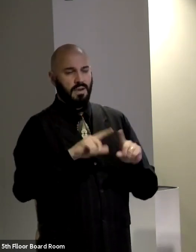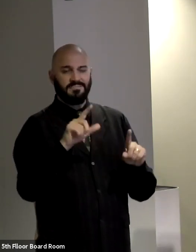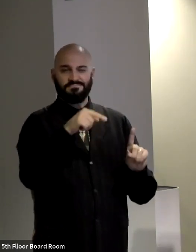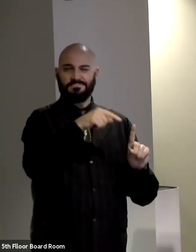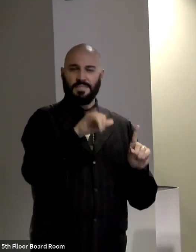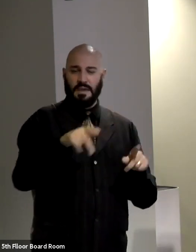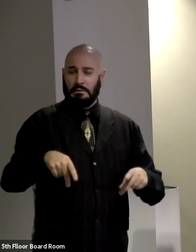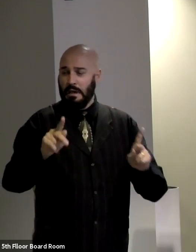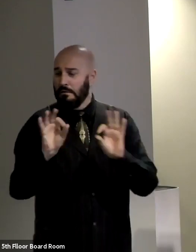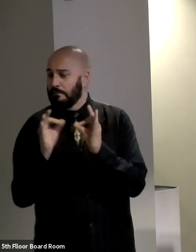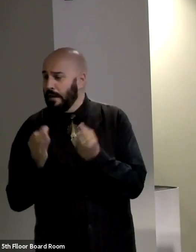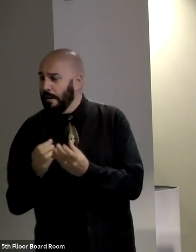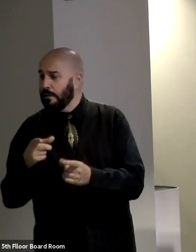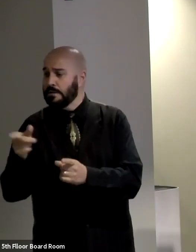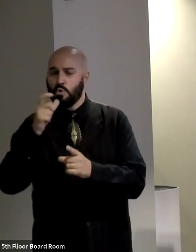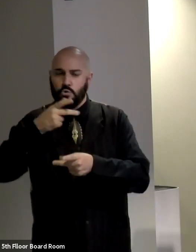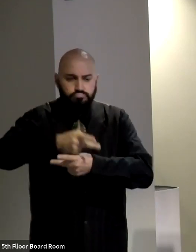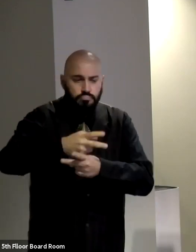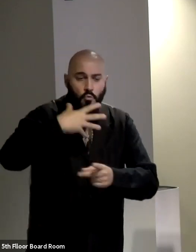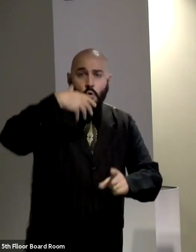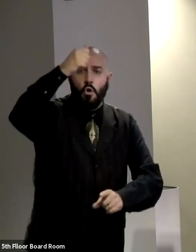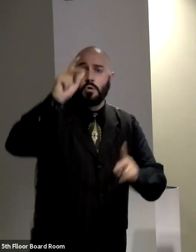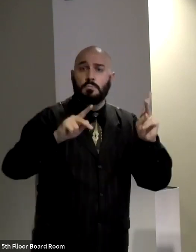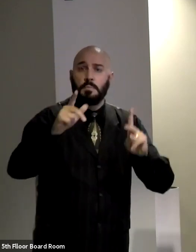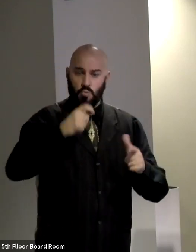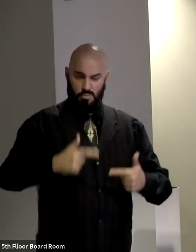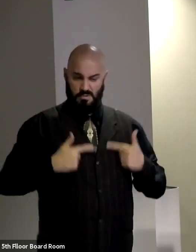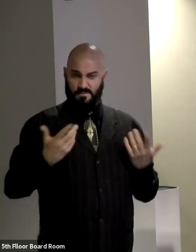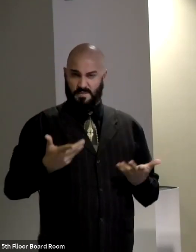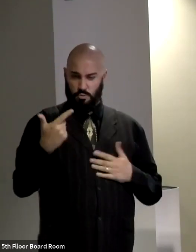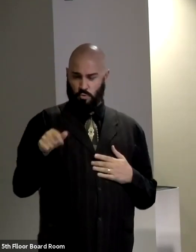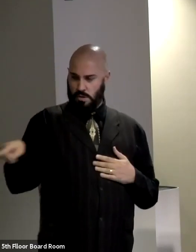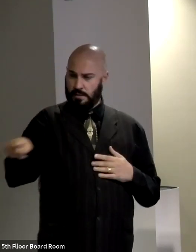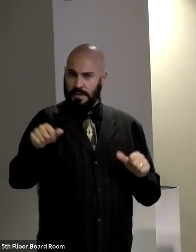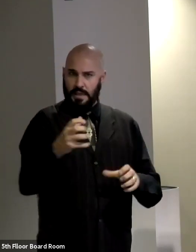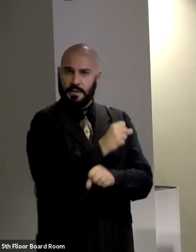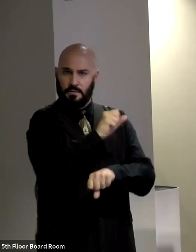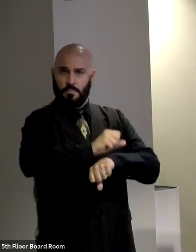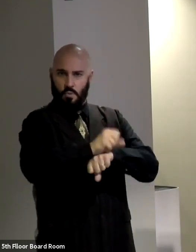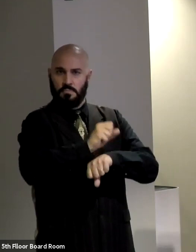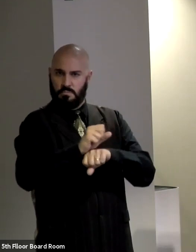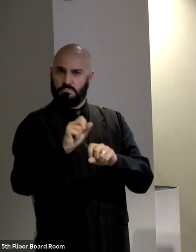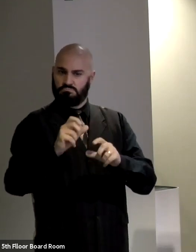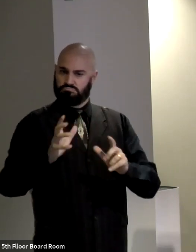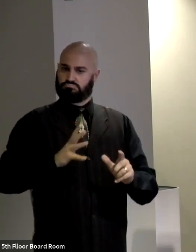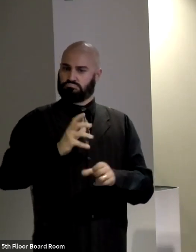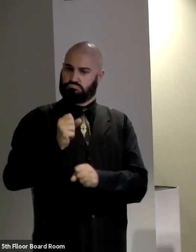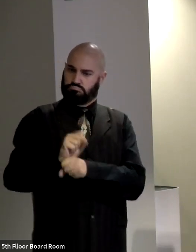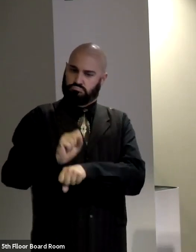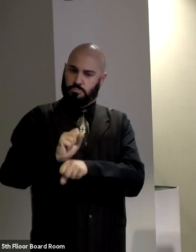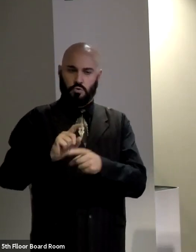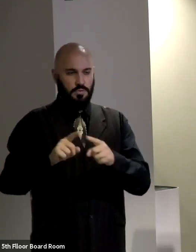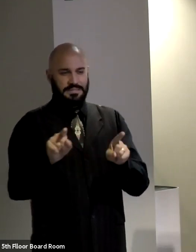or guardians of elderly persons residing within Georgia to obtain employment eligibility determinations in the same